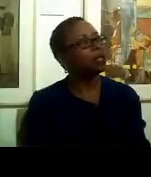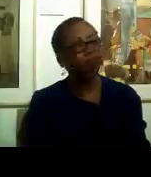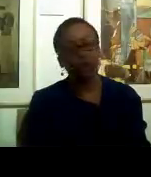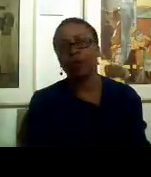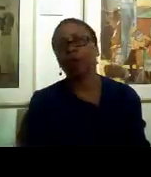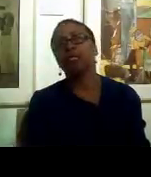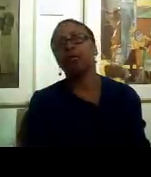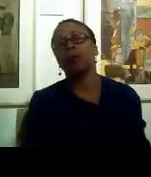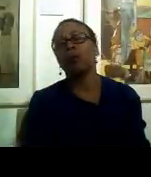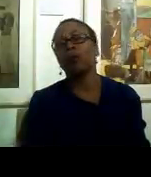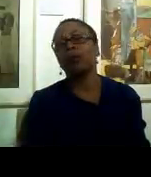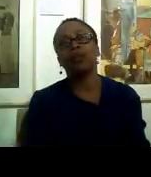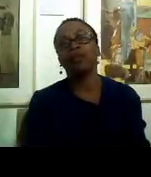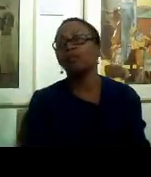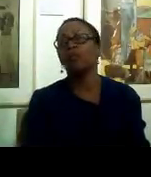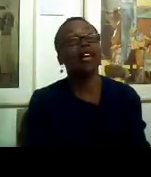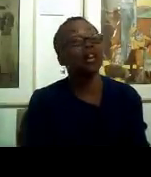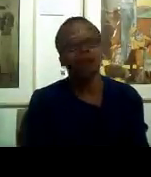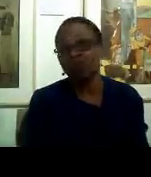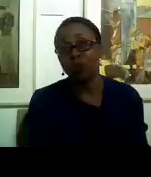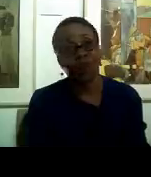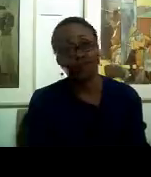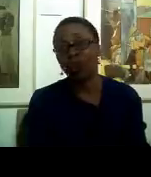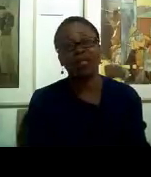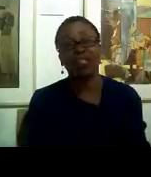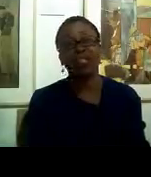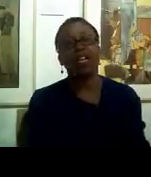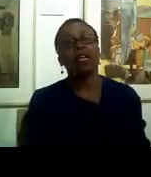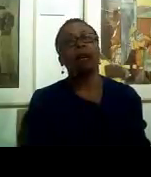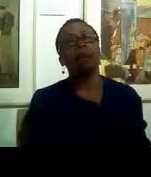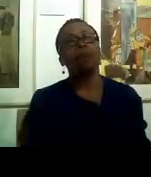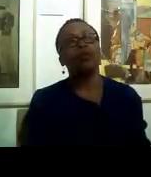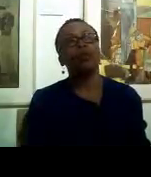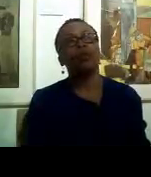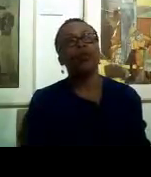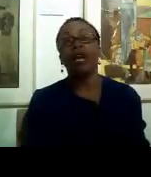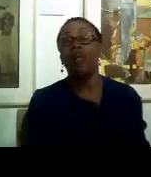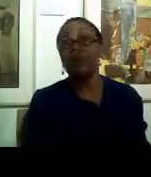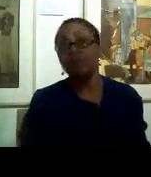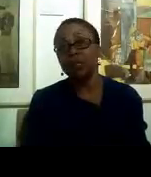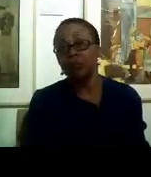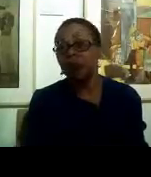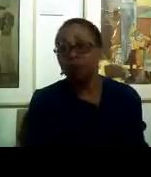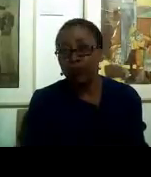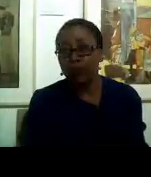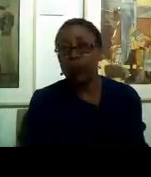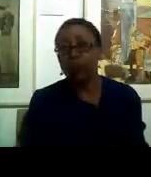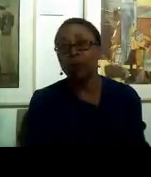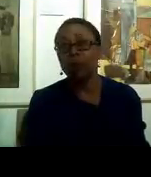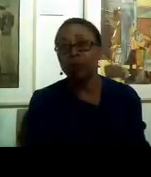demonstrate in the way that I don't think any other show can, honestly, the range of his iconography, you know, the images and